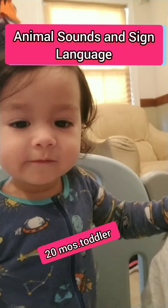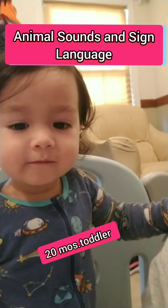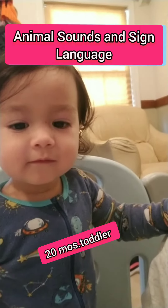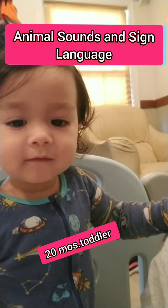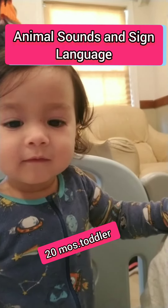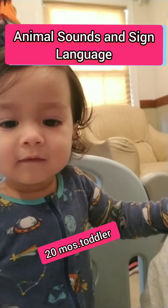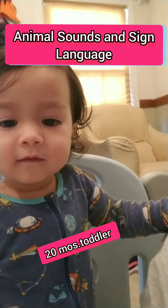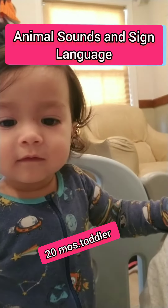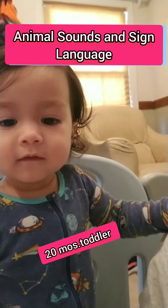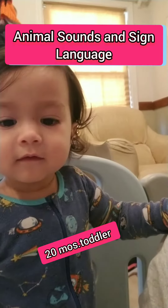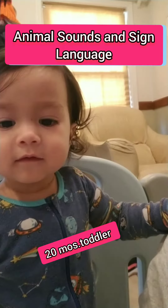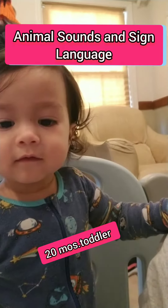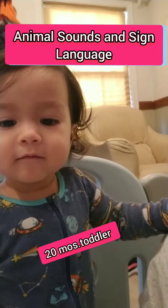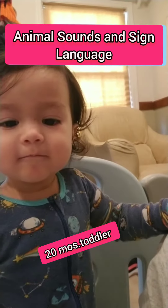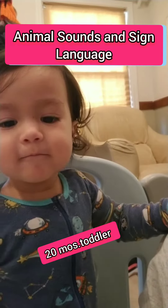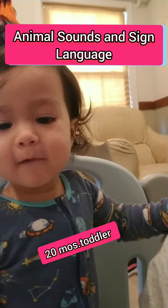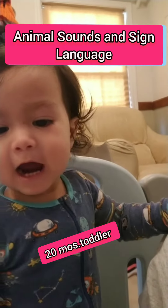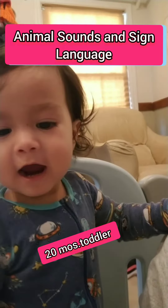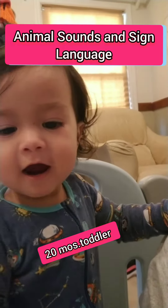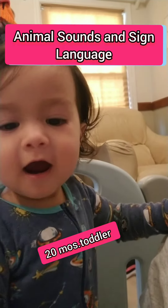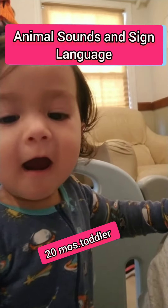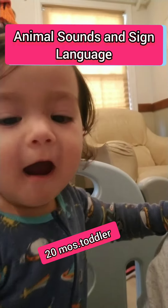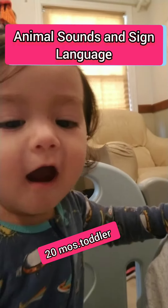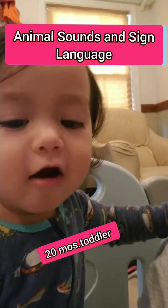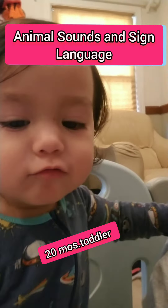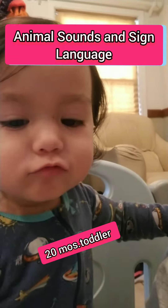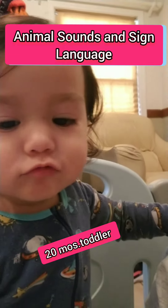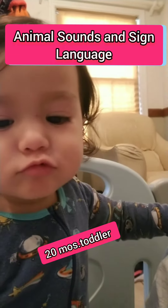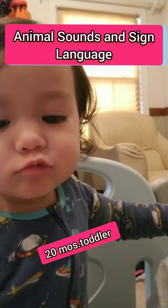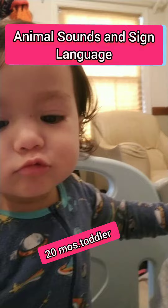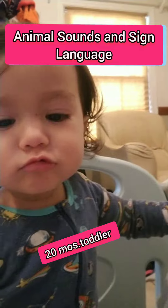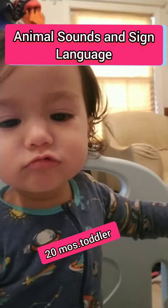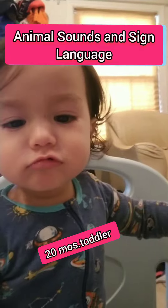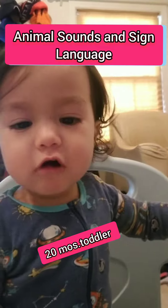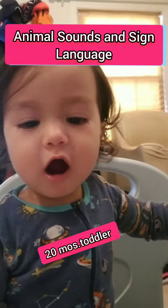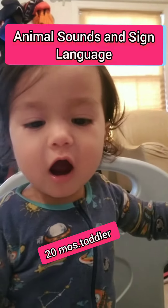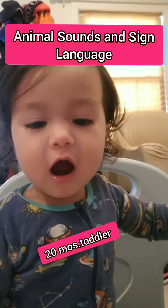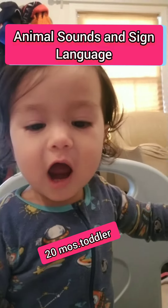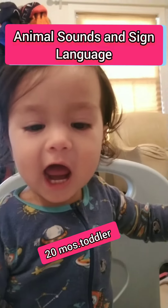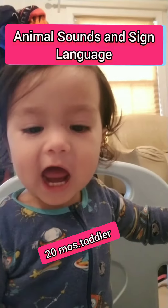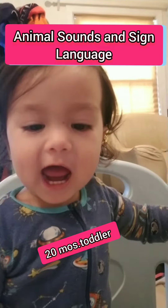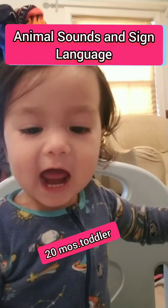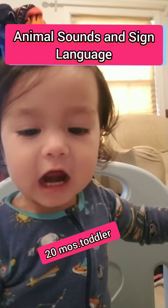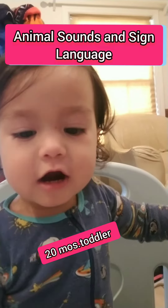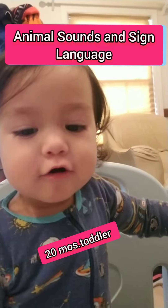meow very good meow